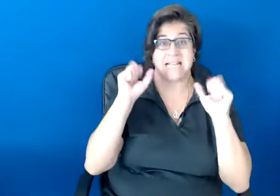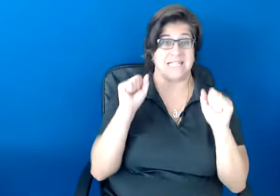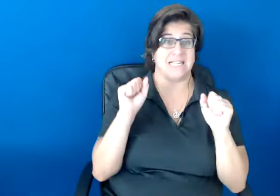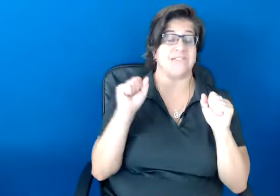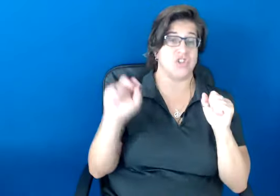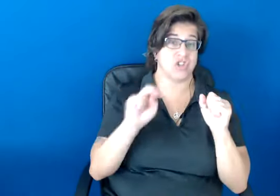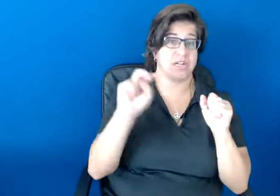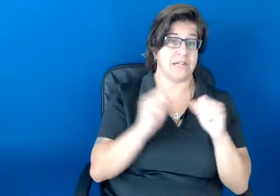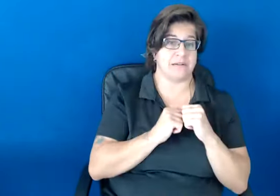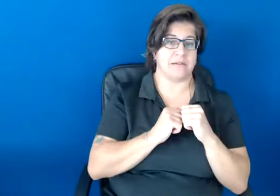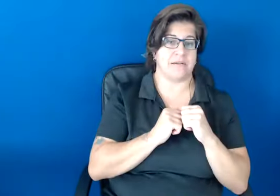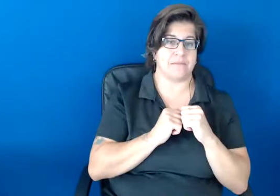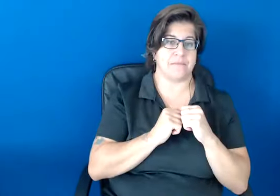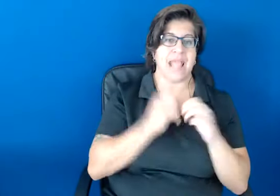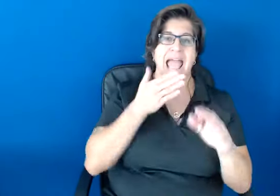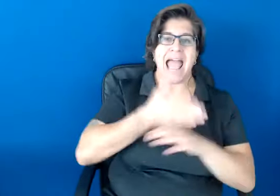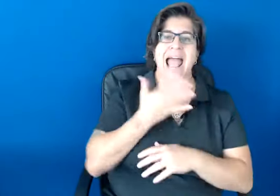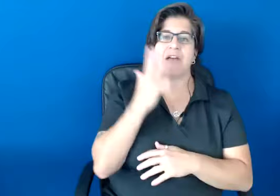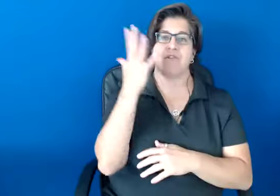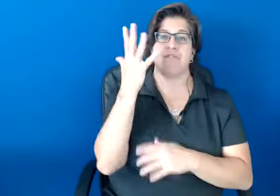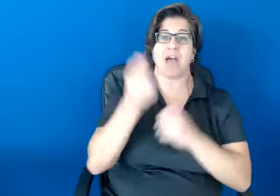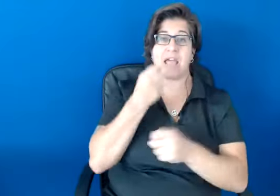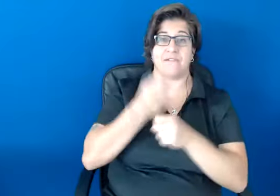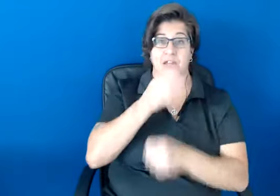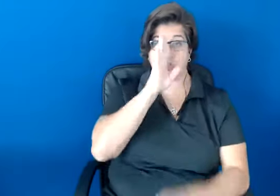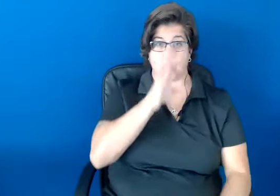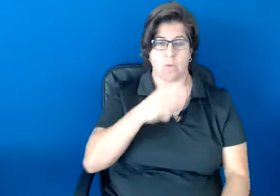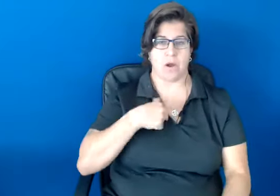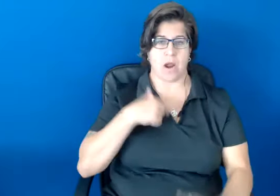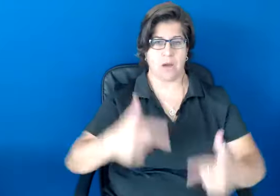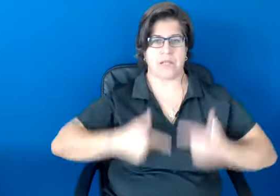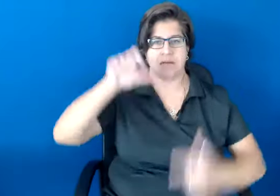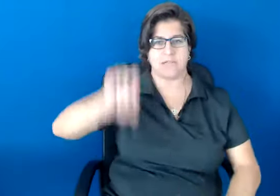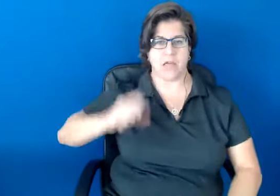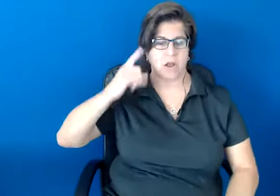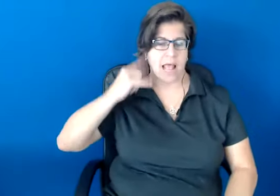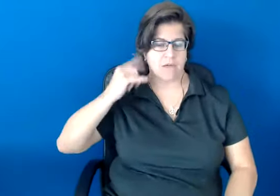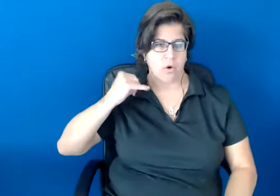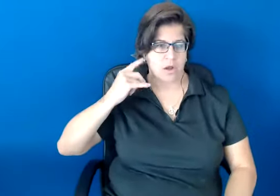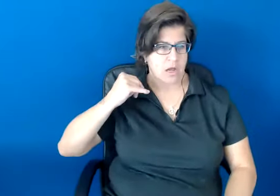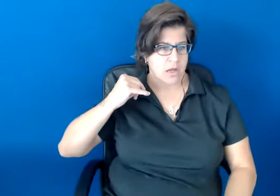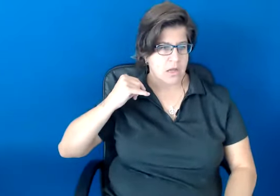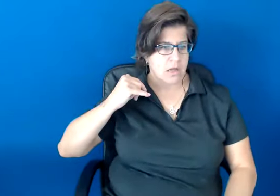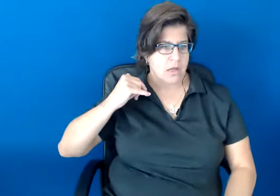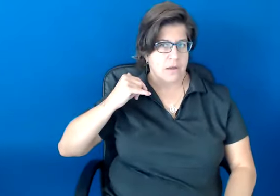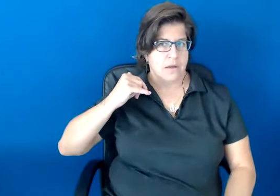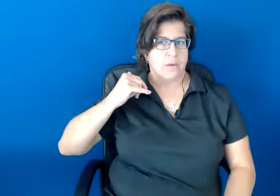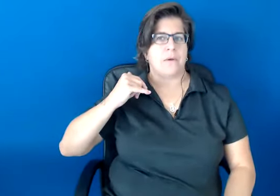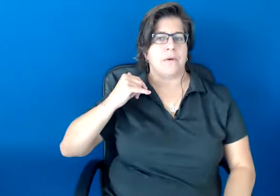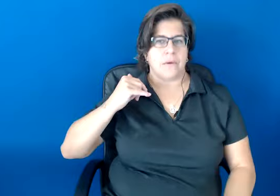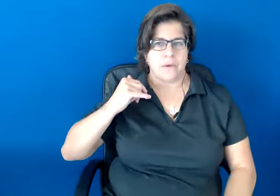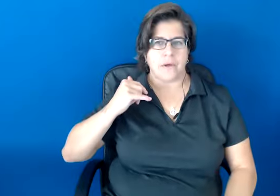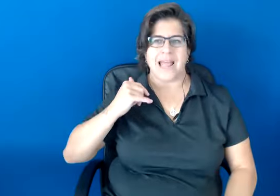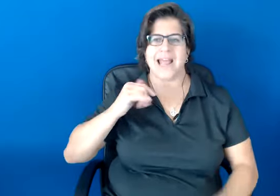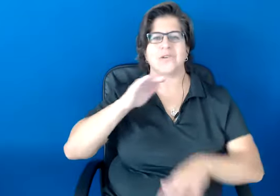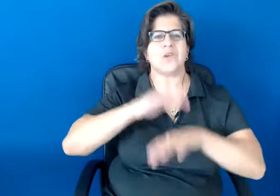I was 5 years sober, I was living in Southern California, and I was on